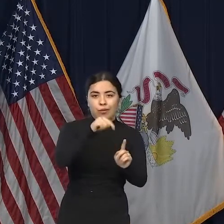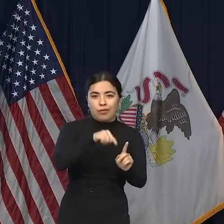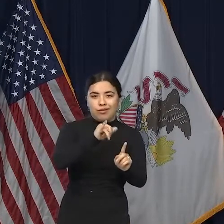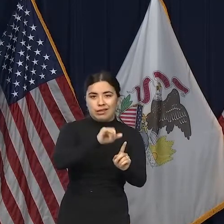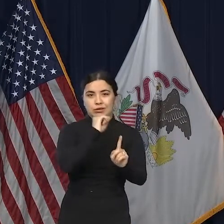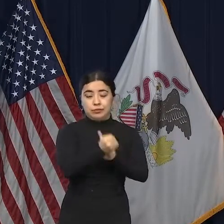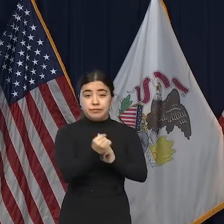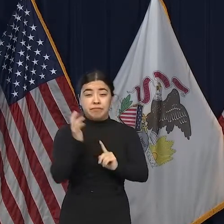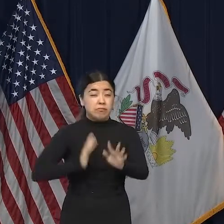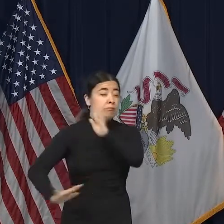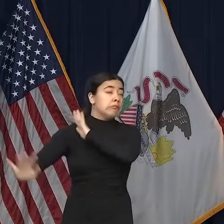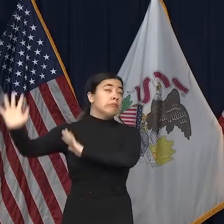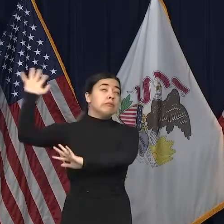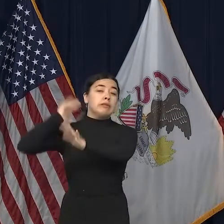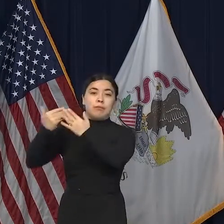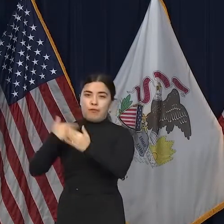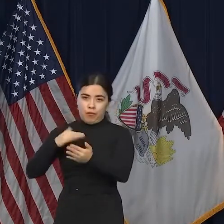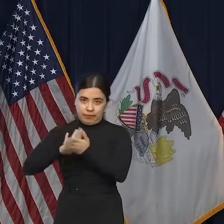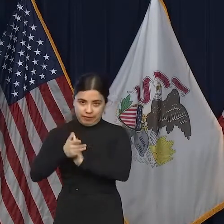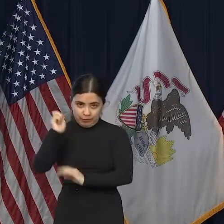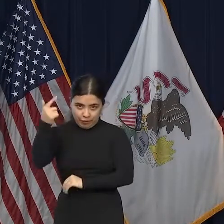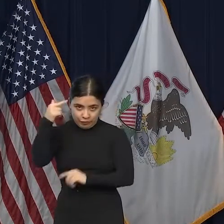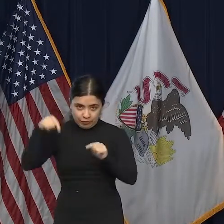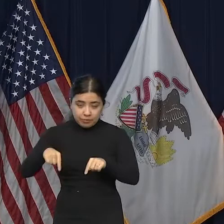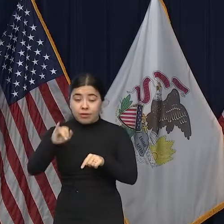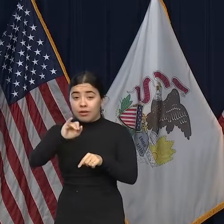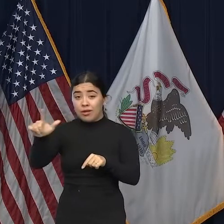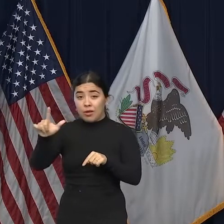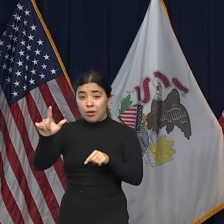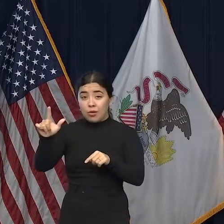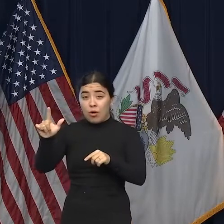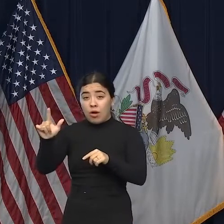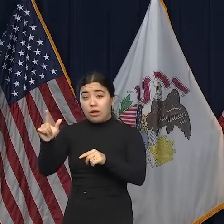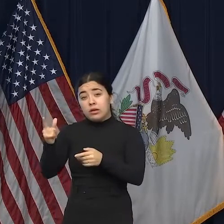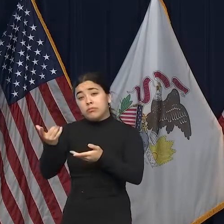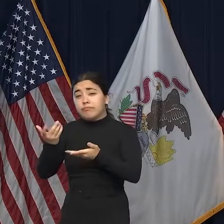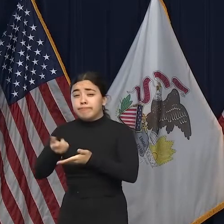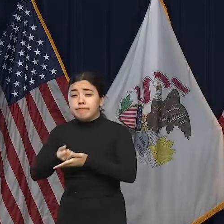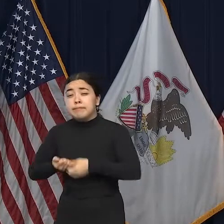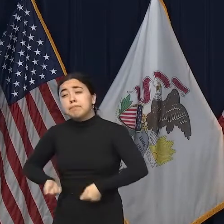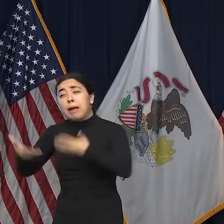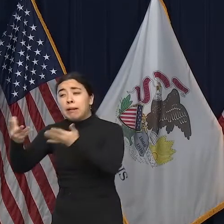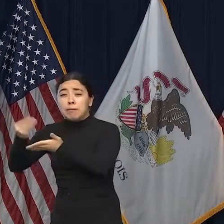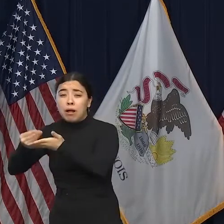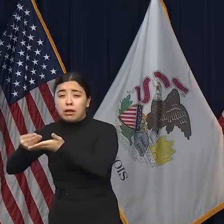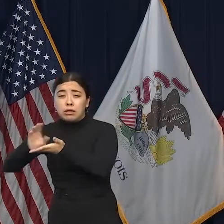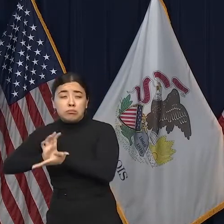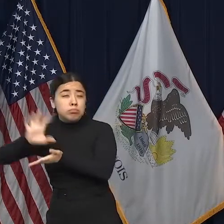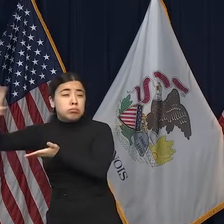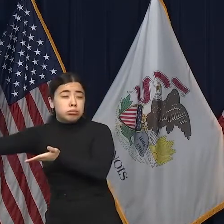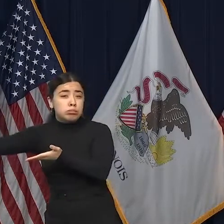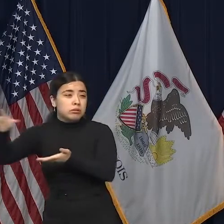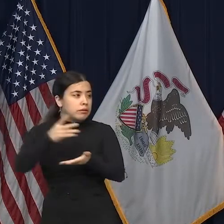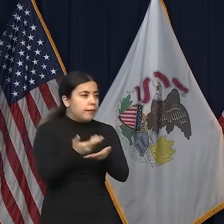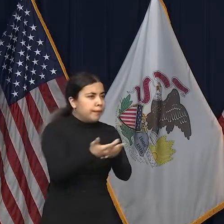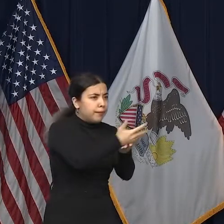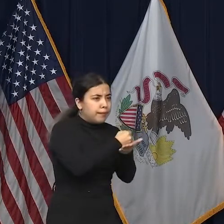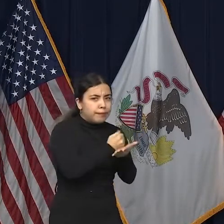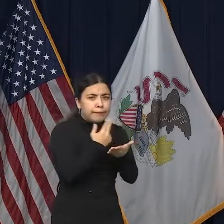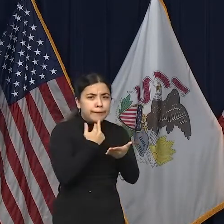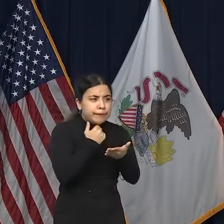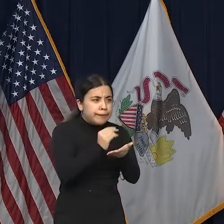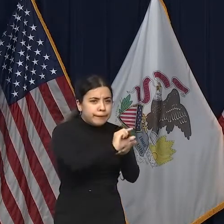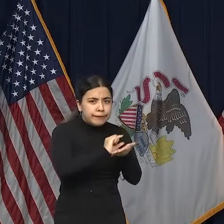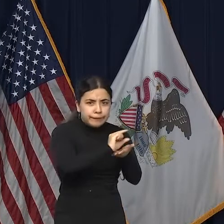governor, Illinois' expenditures never matched its revenues. One of the reasons that I ran for office was